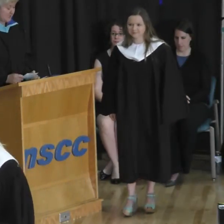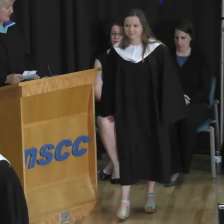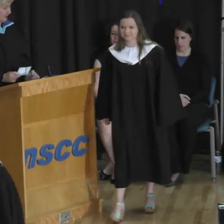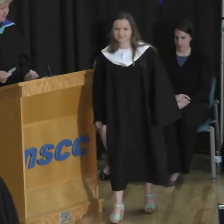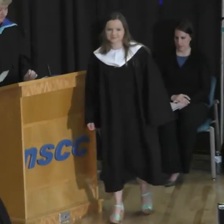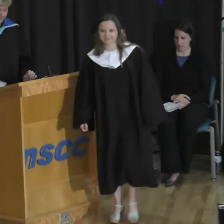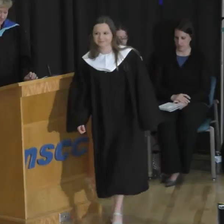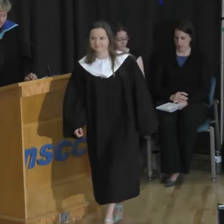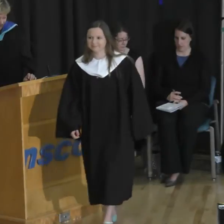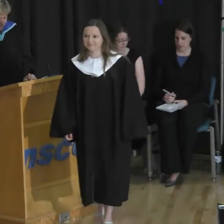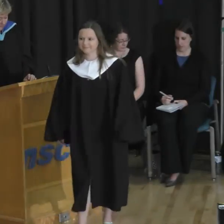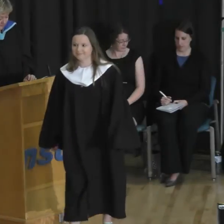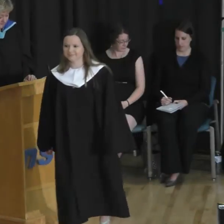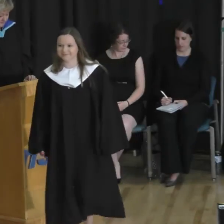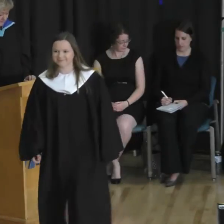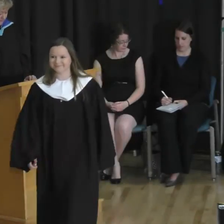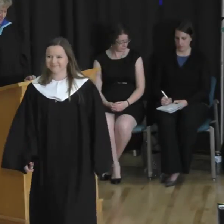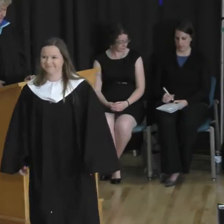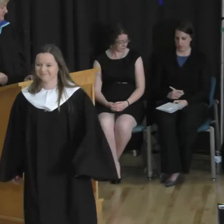Samantha Dill.